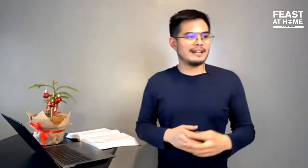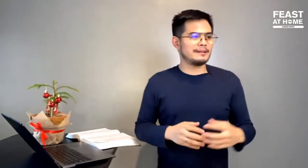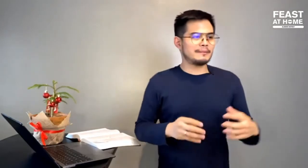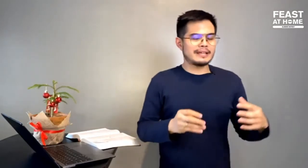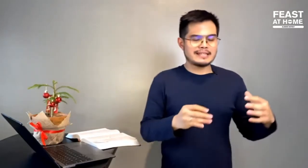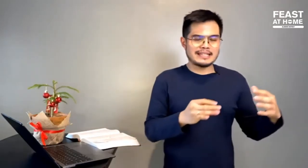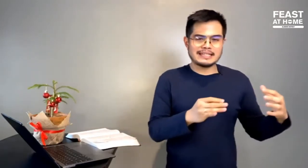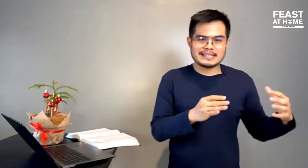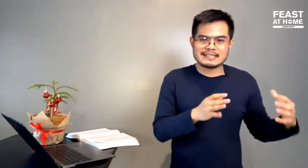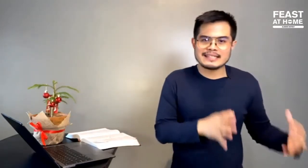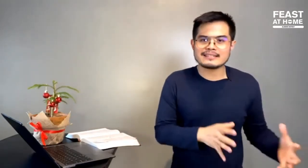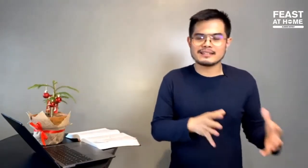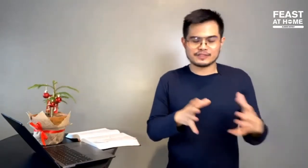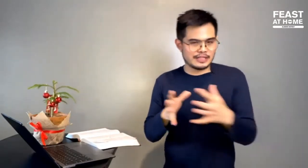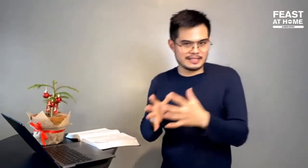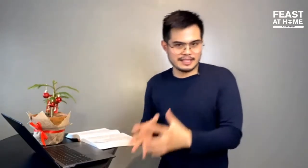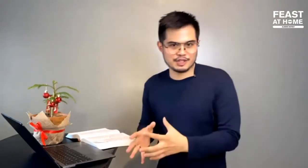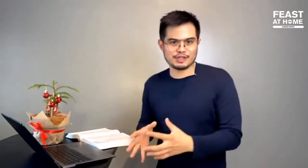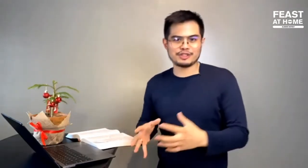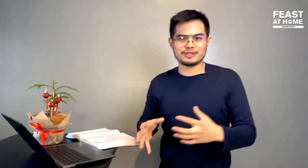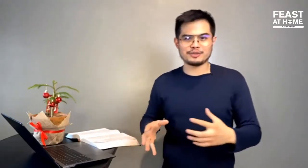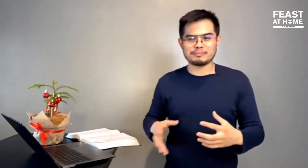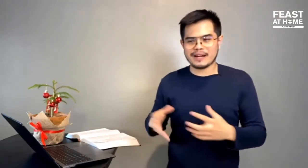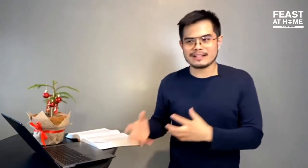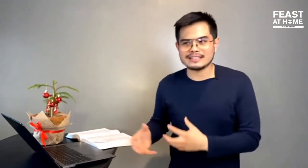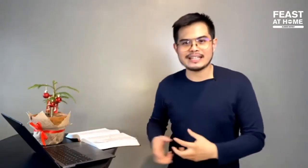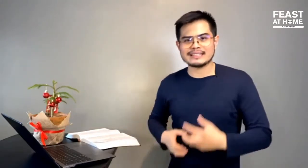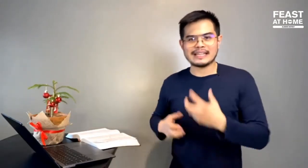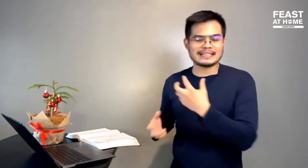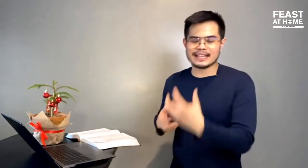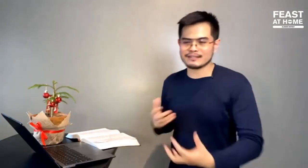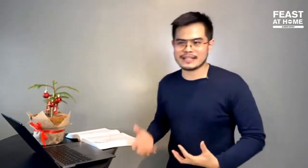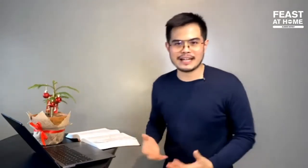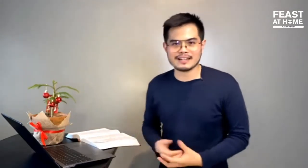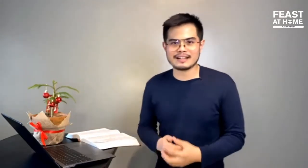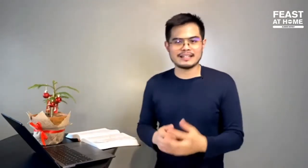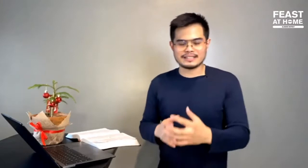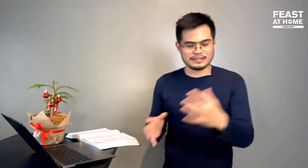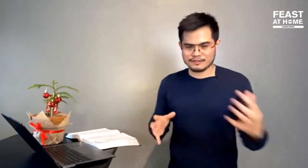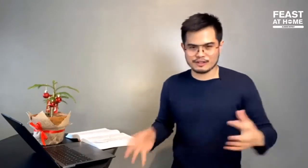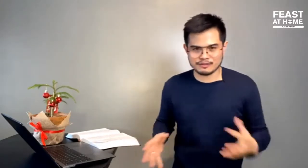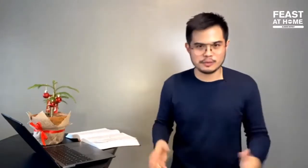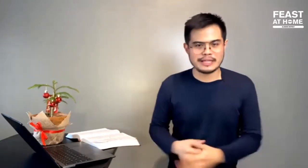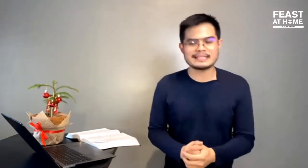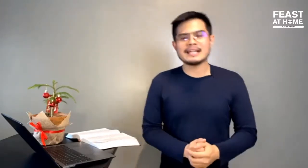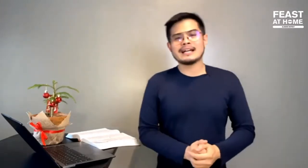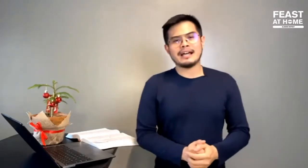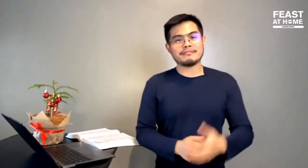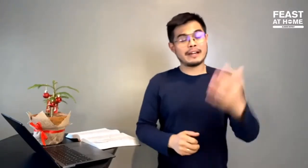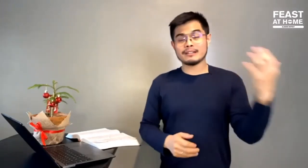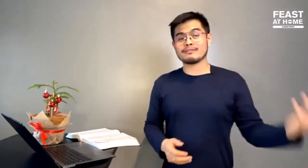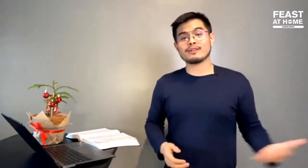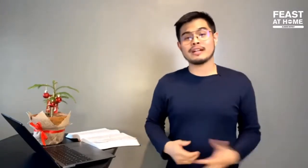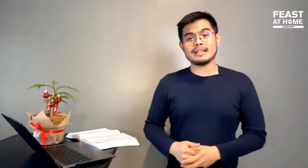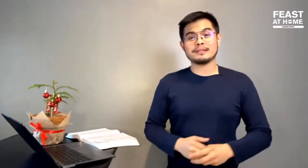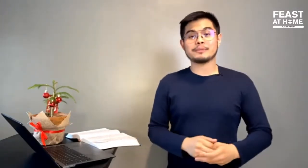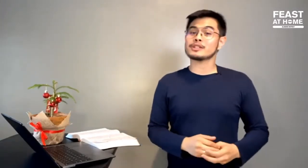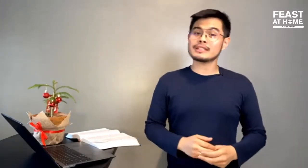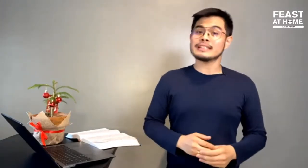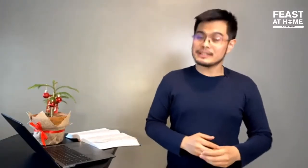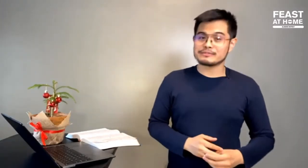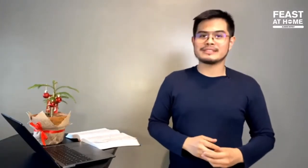I is in this season of transition to parenting and taking care of Kyler, and it's the first few weeks, I filed for